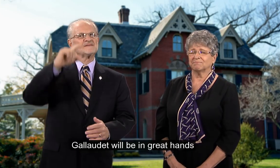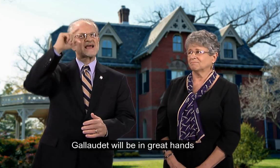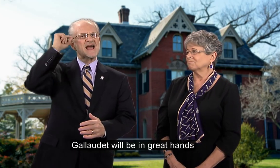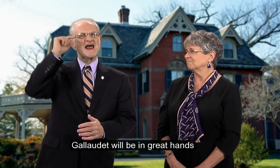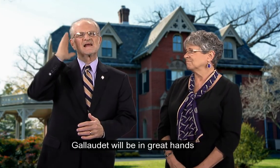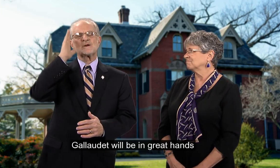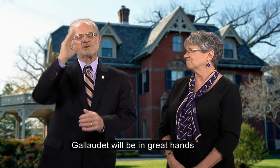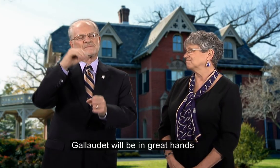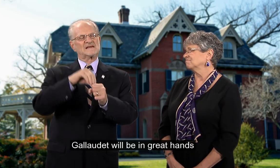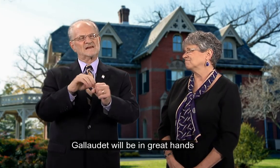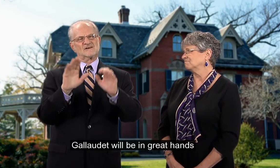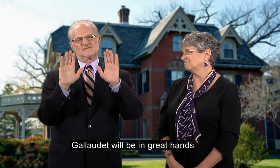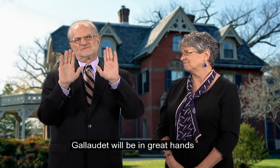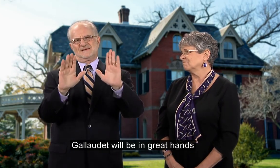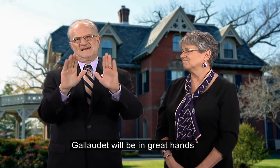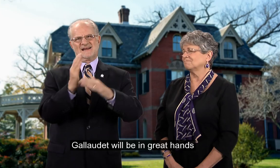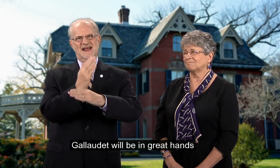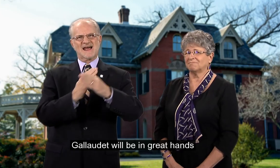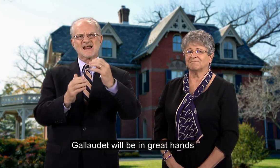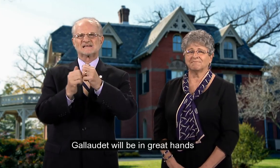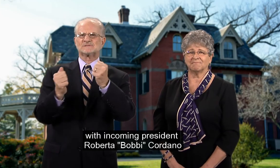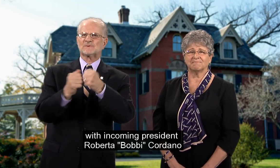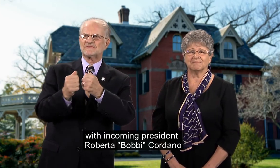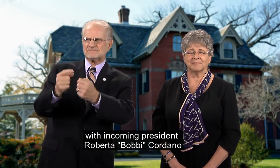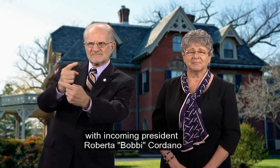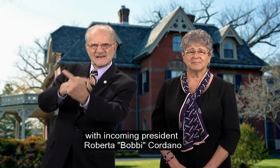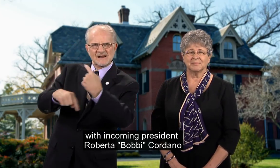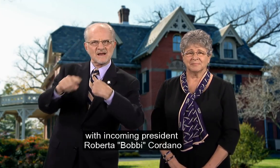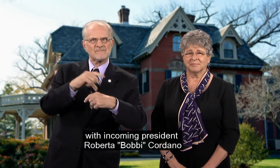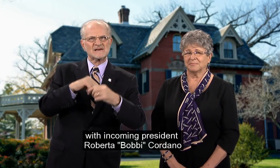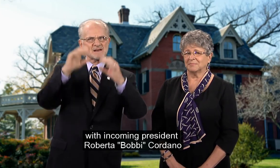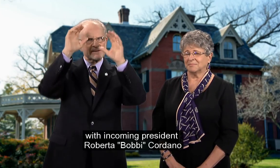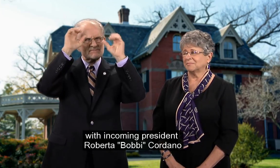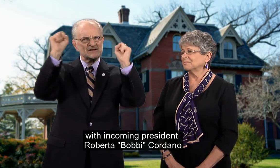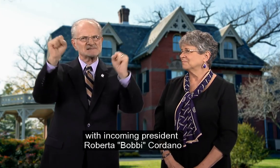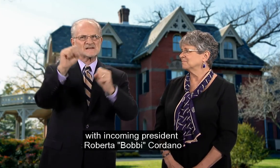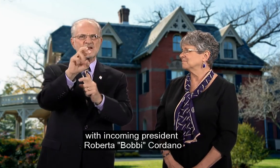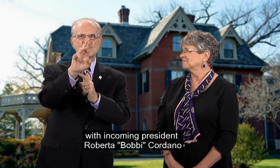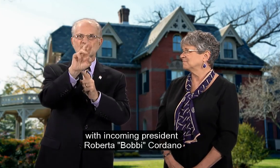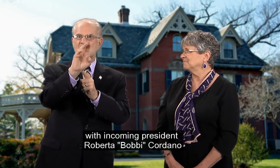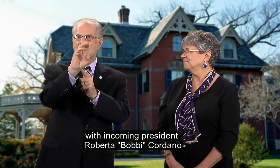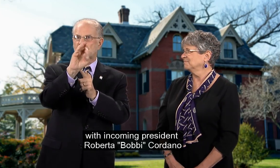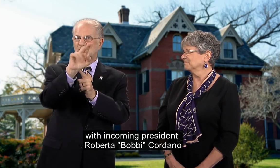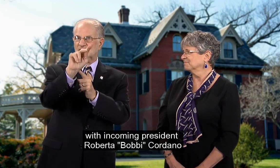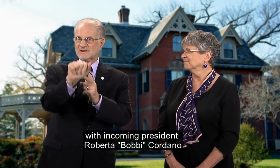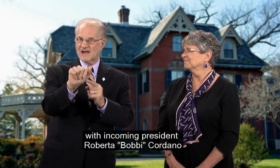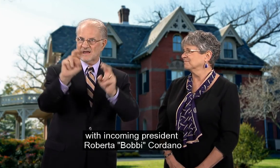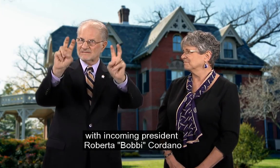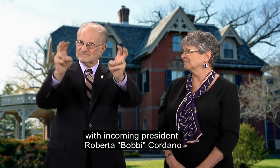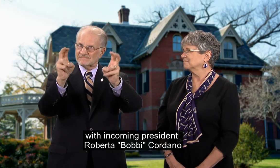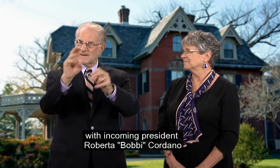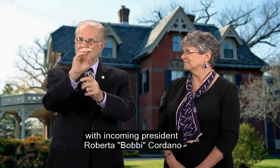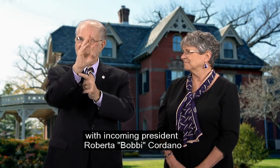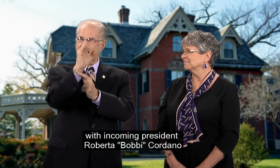Gallaudet will be in great hands with incoming President, Roberta Bobby